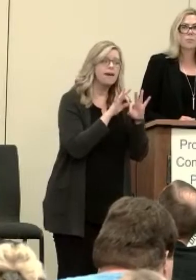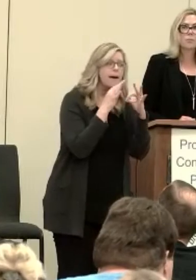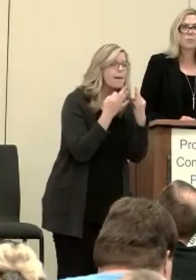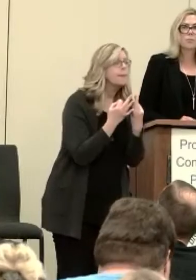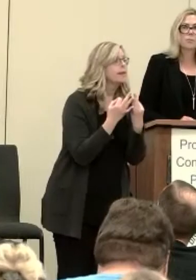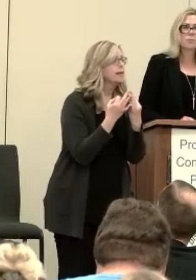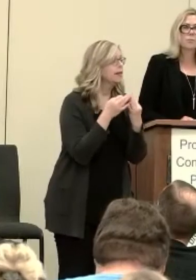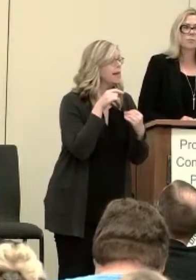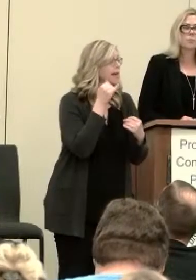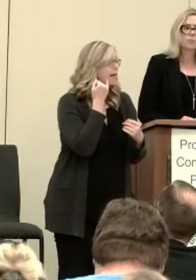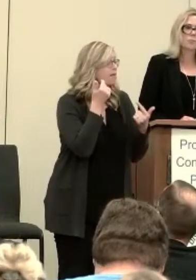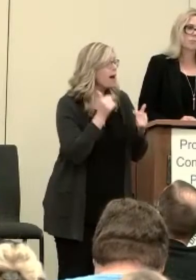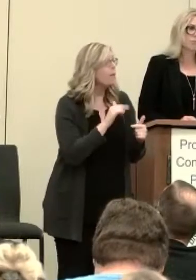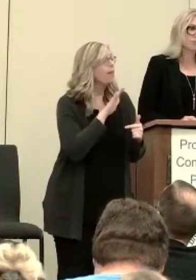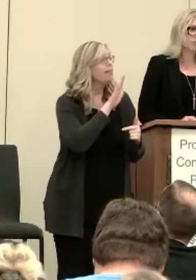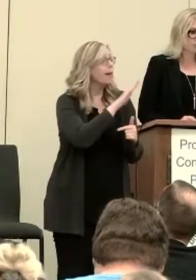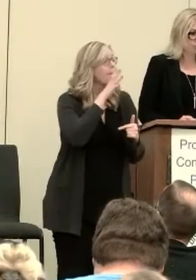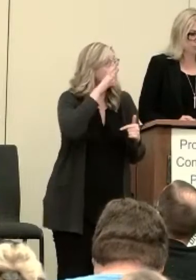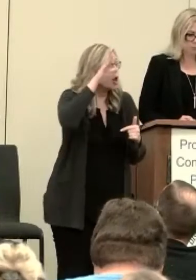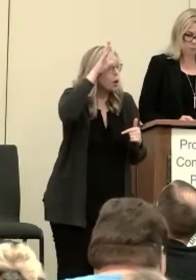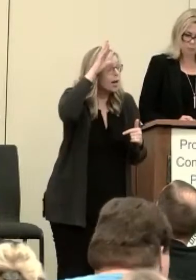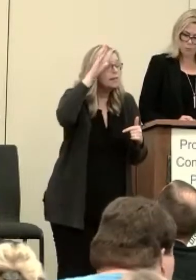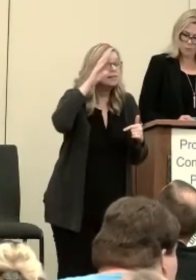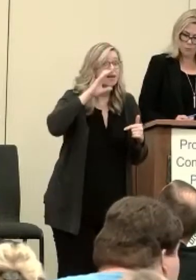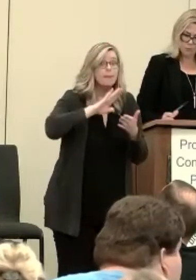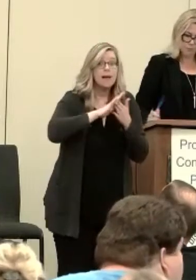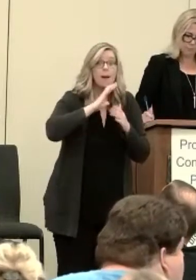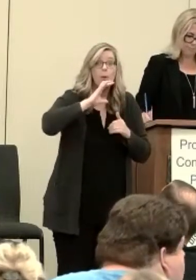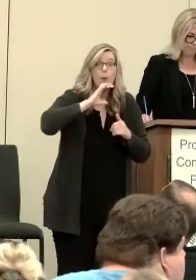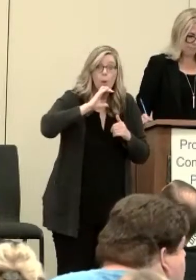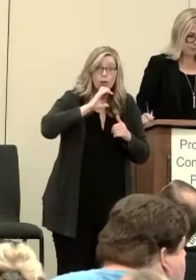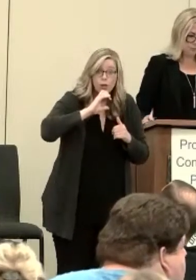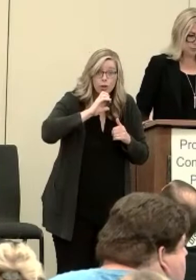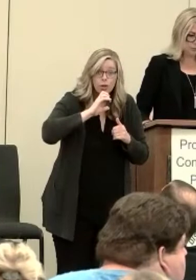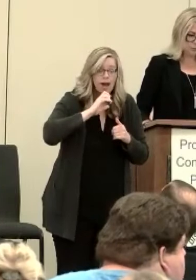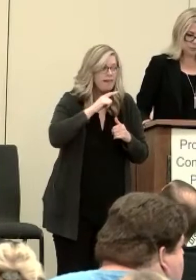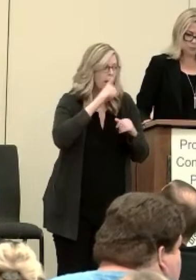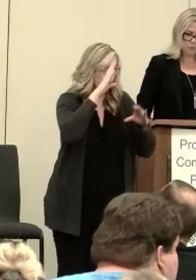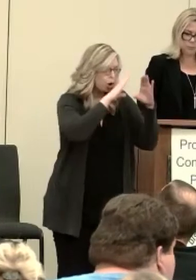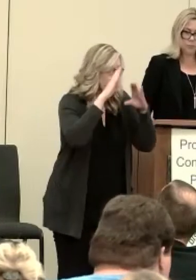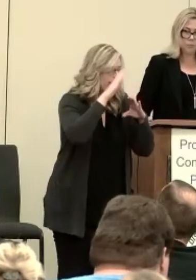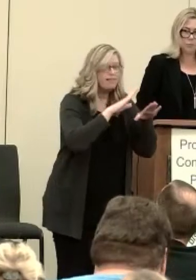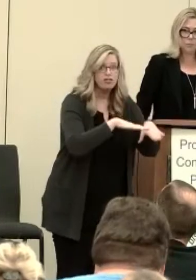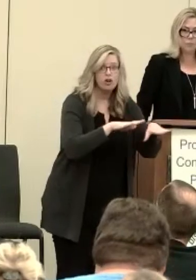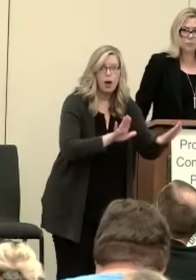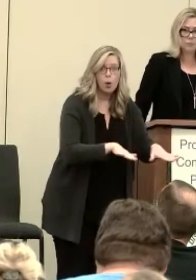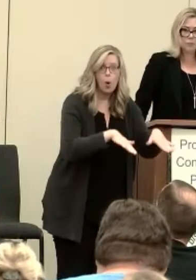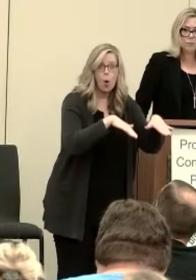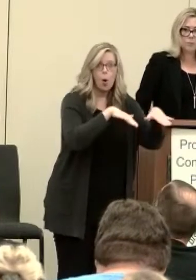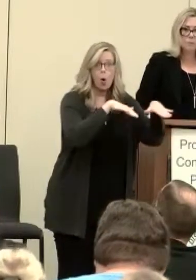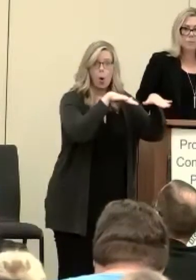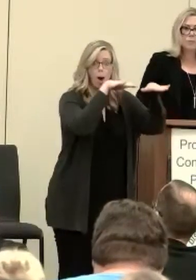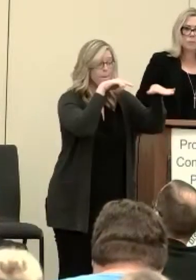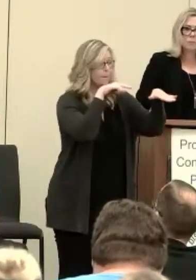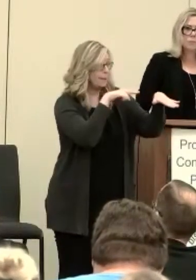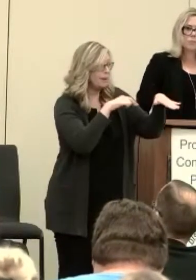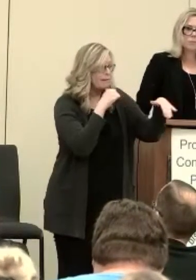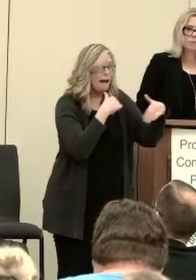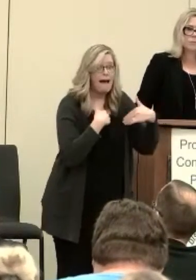parents start to age and they worry about their child and the supports that their child may or may not